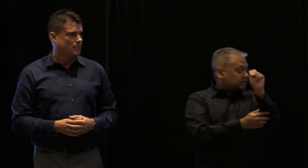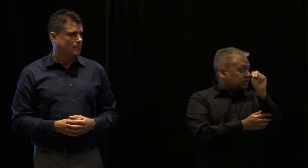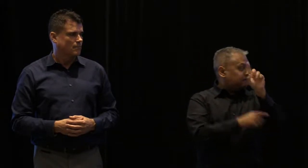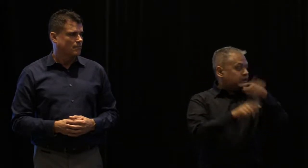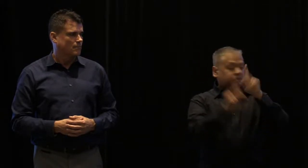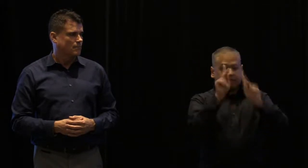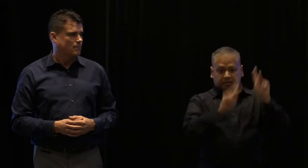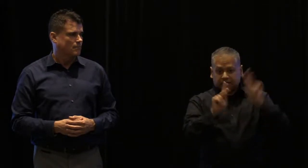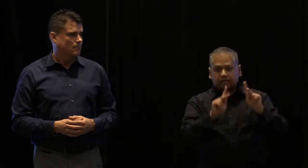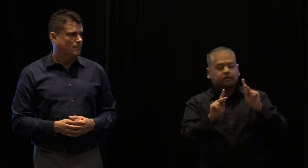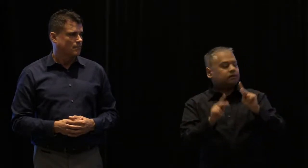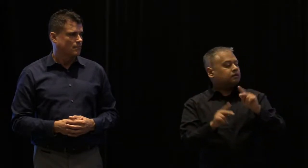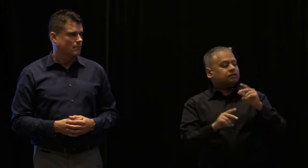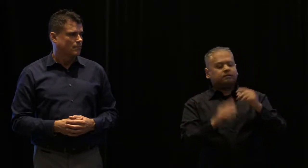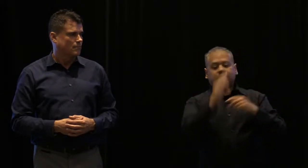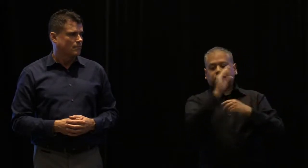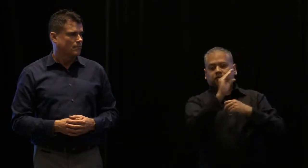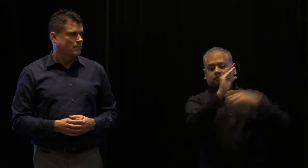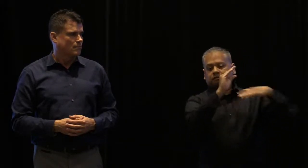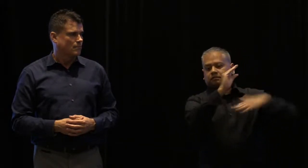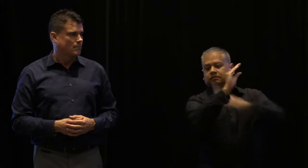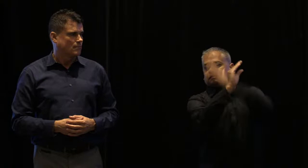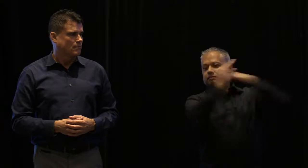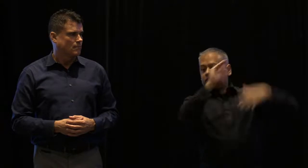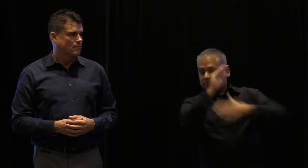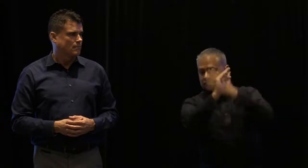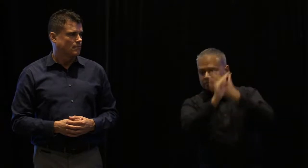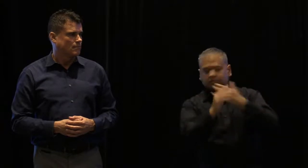and the Tsawwassen people.